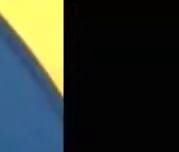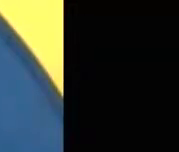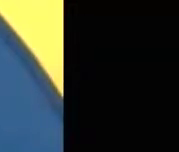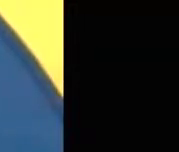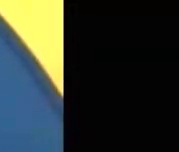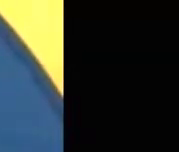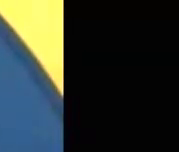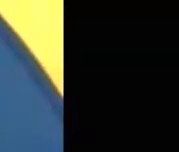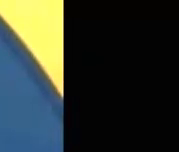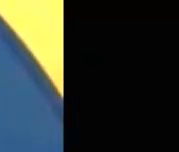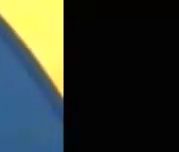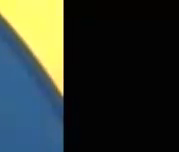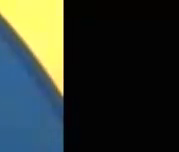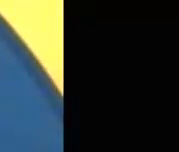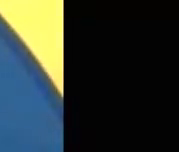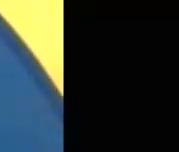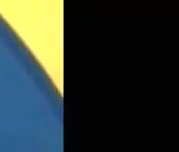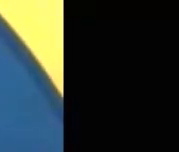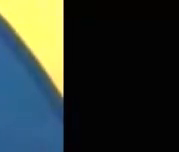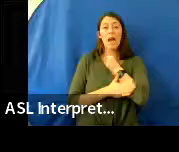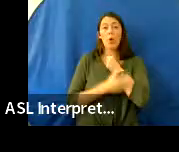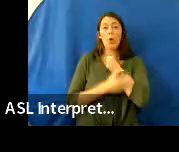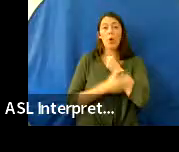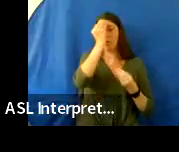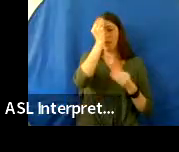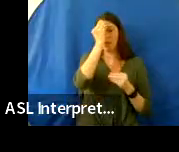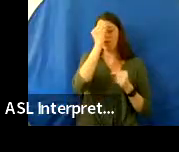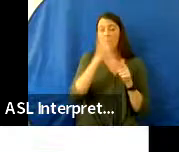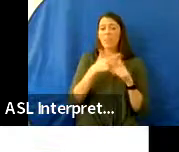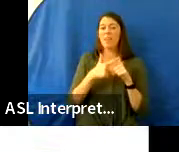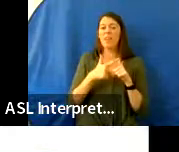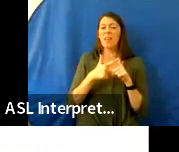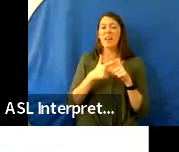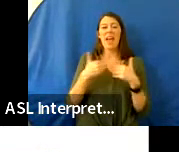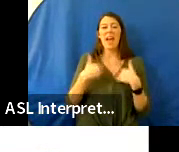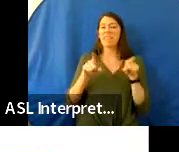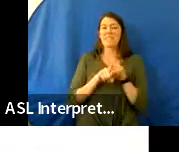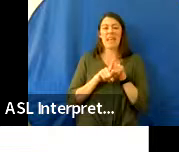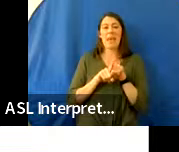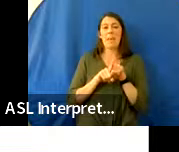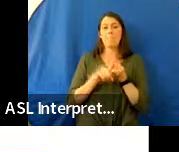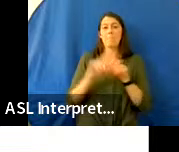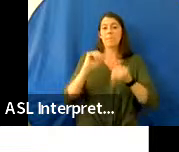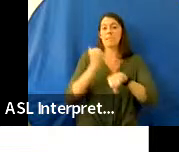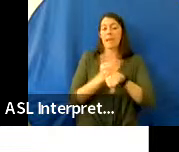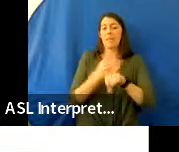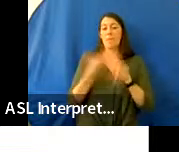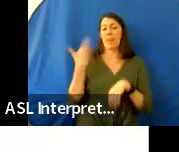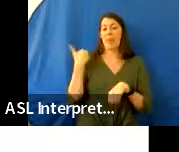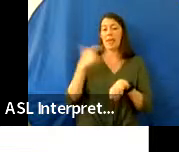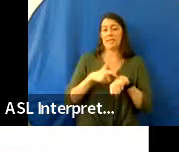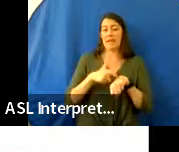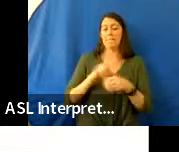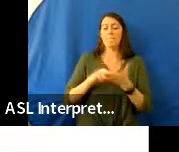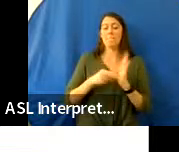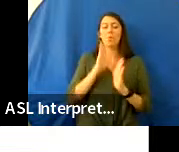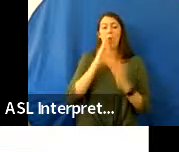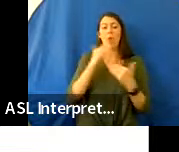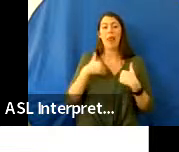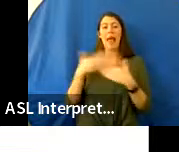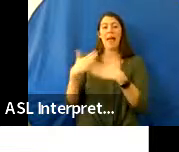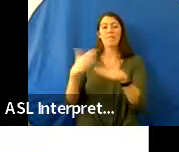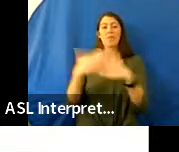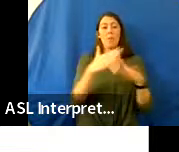do, and then we're going to follow the format that we used last time, which is to have some Zoom breakouts to be able to ask you all to give us